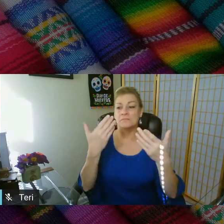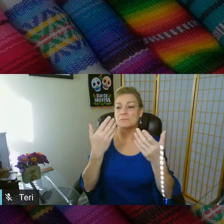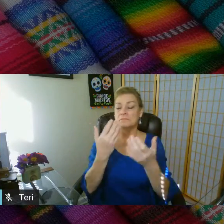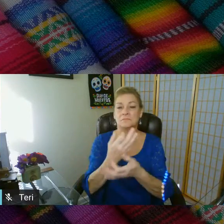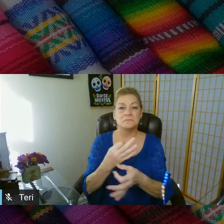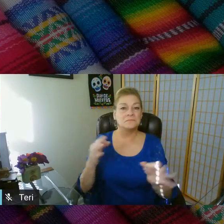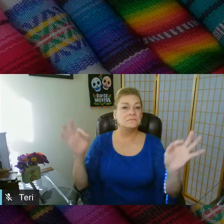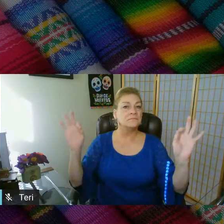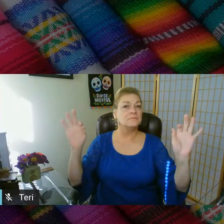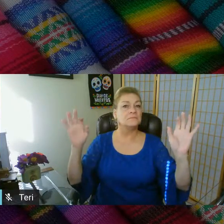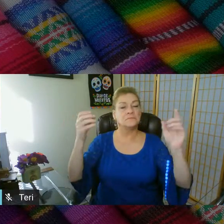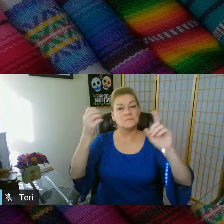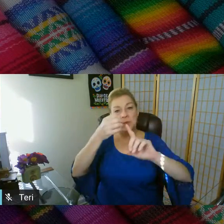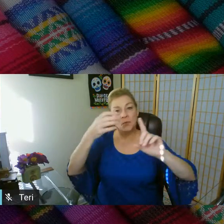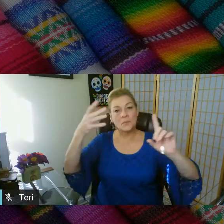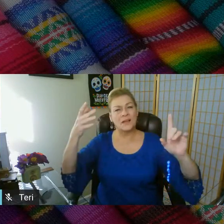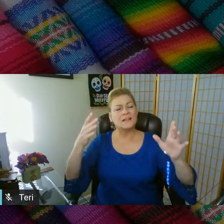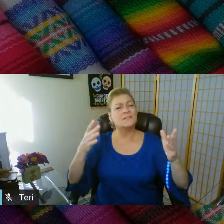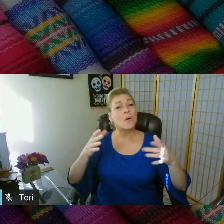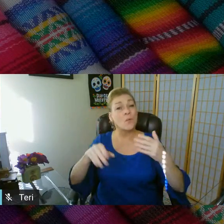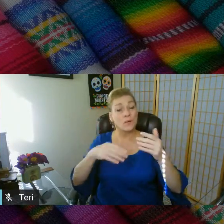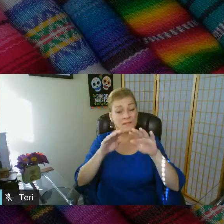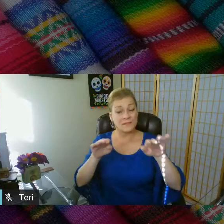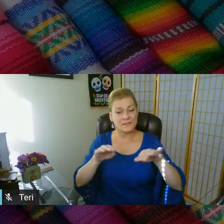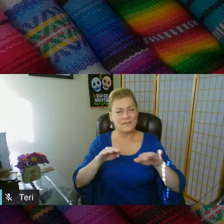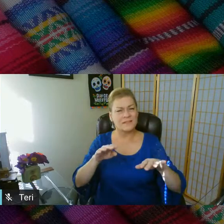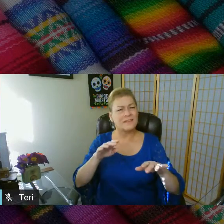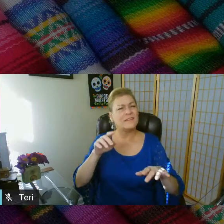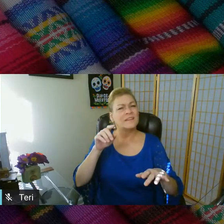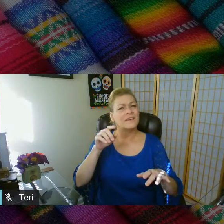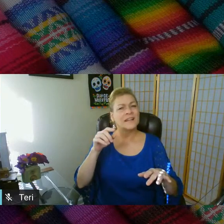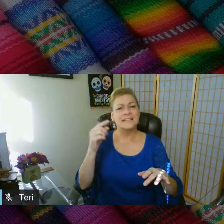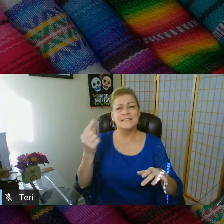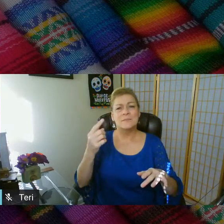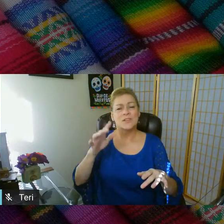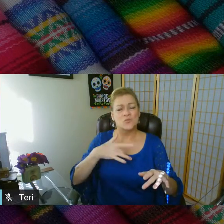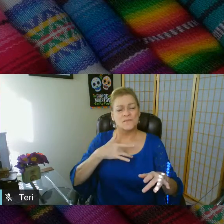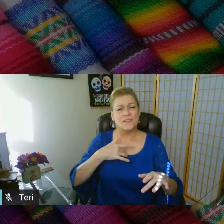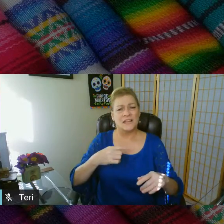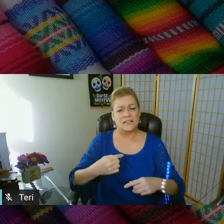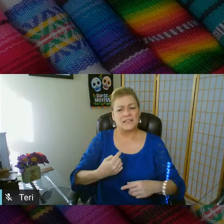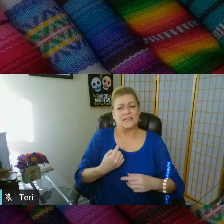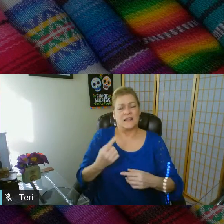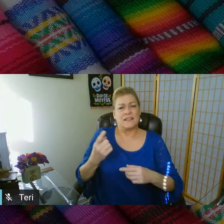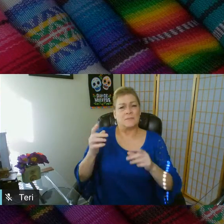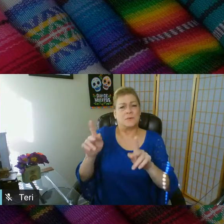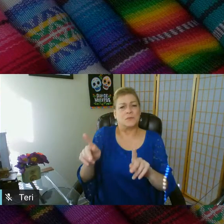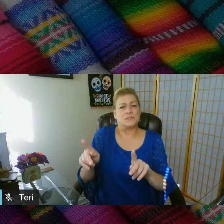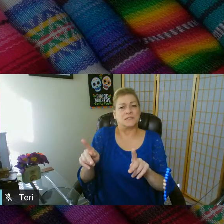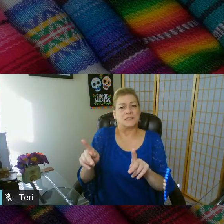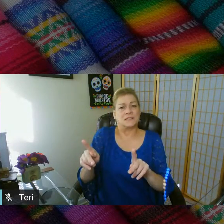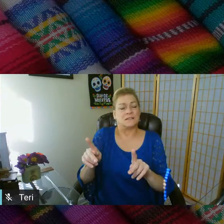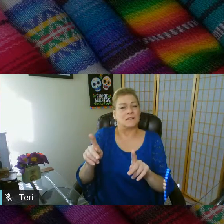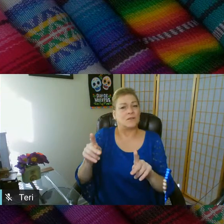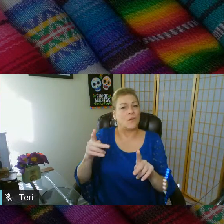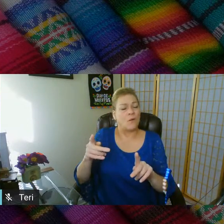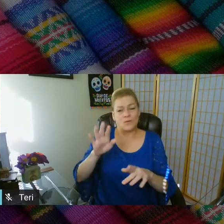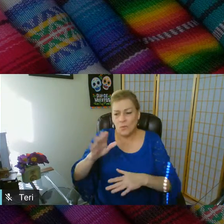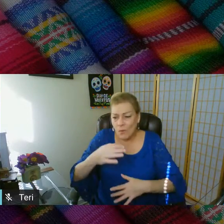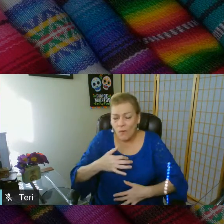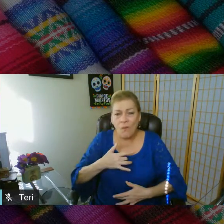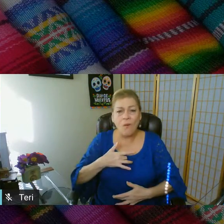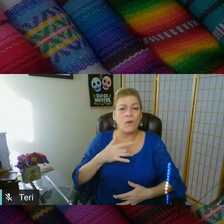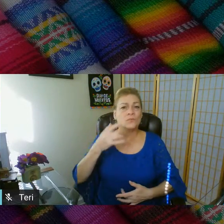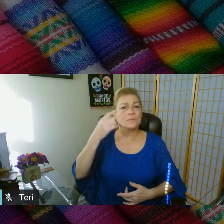that feels harmful to your heart, to your mind, to your body, to your soul, and to really open